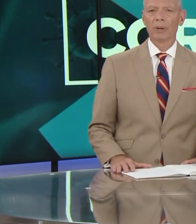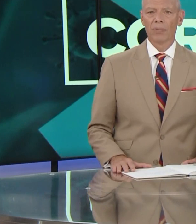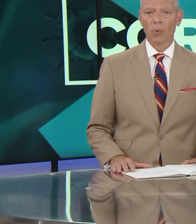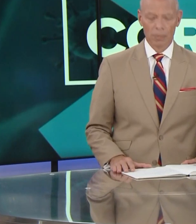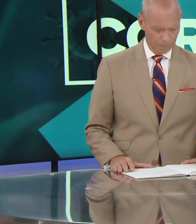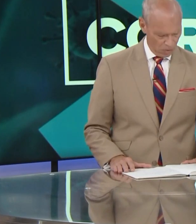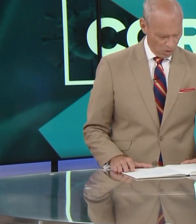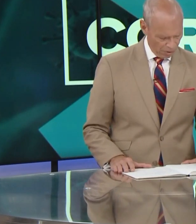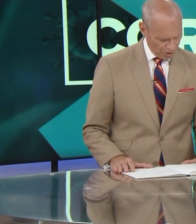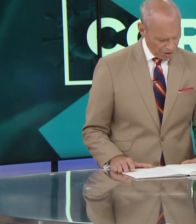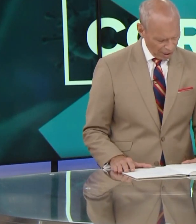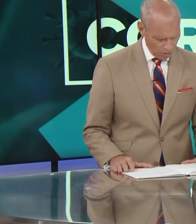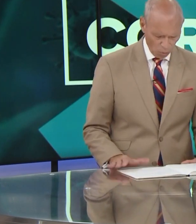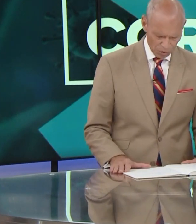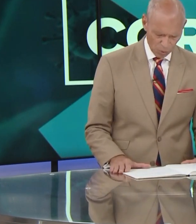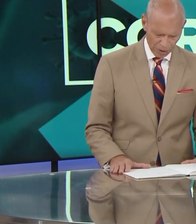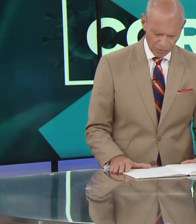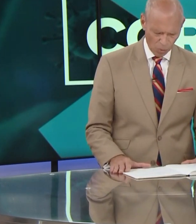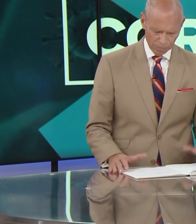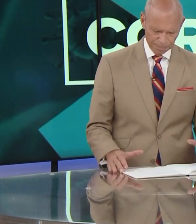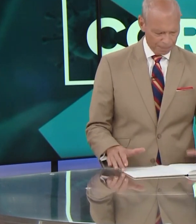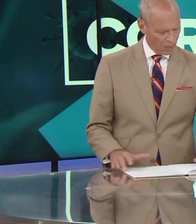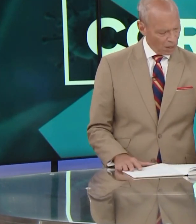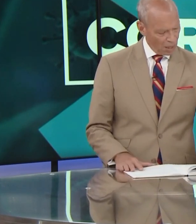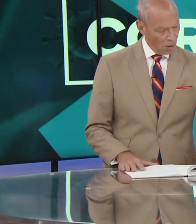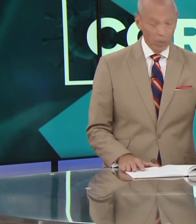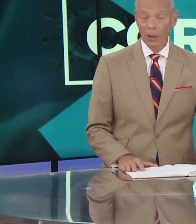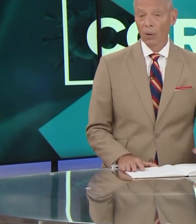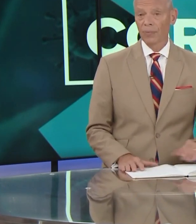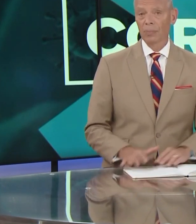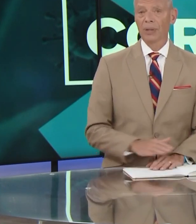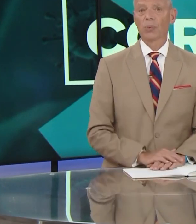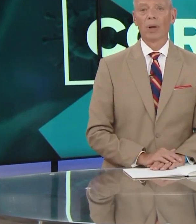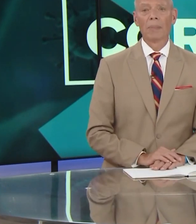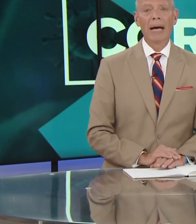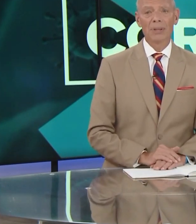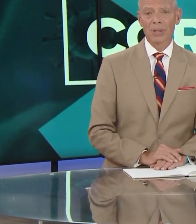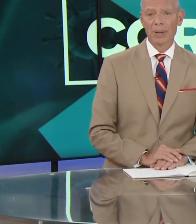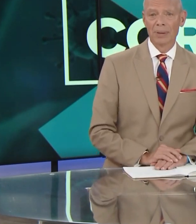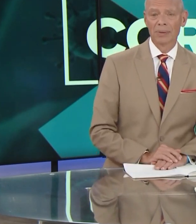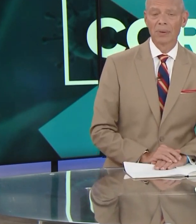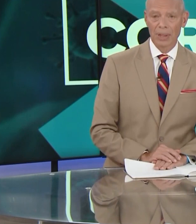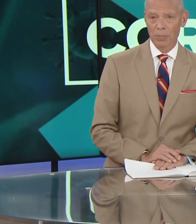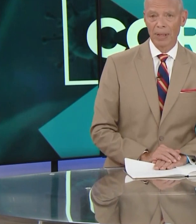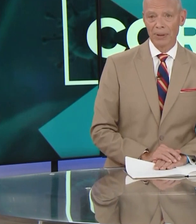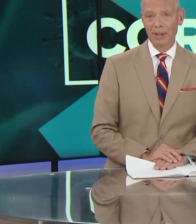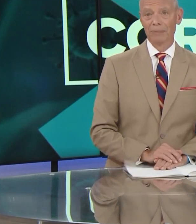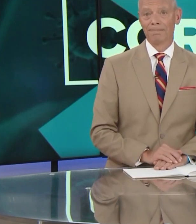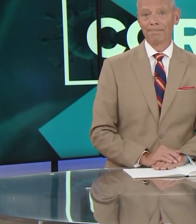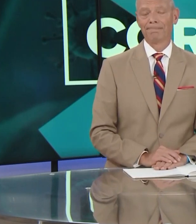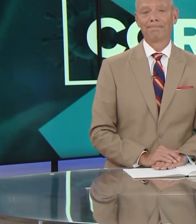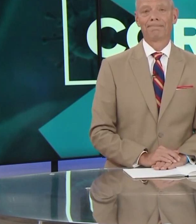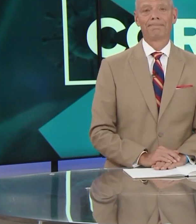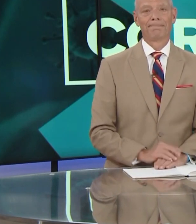are pulling for on this day, 124. We go from let's wear a mask to let's make